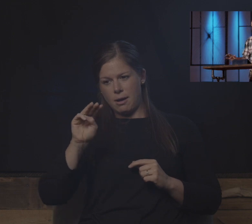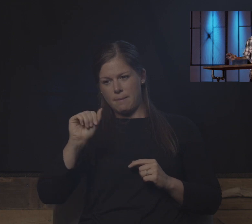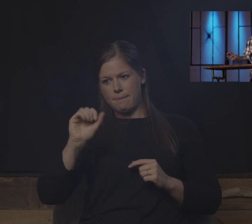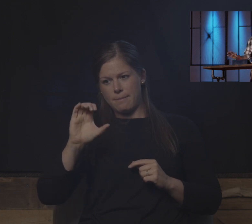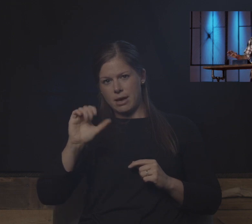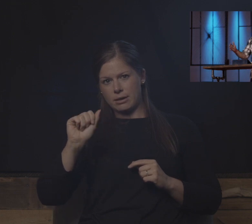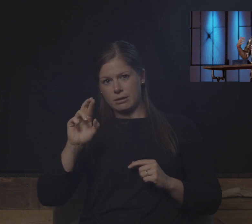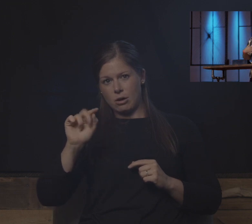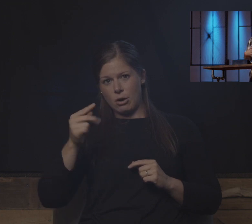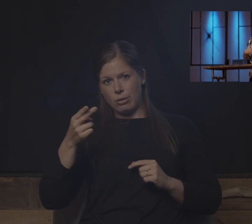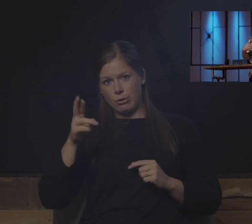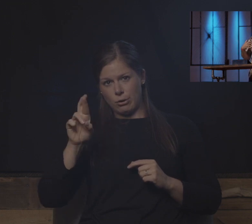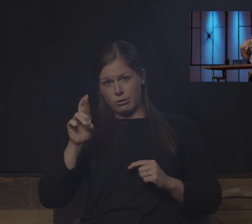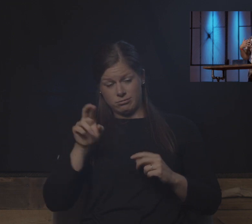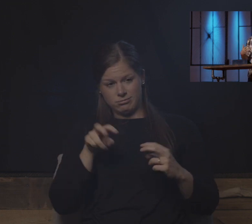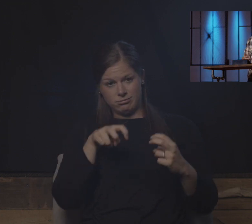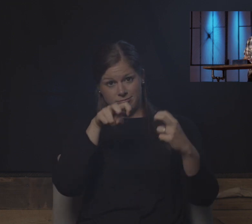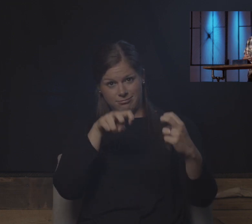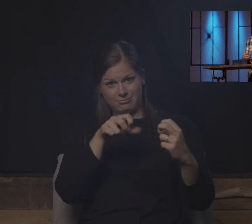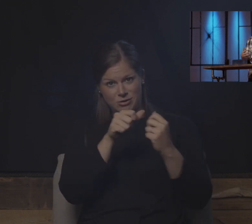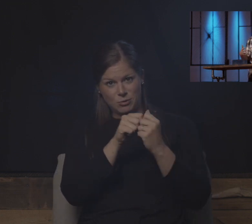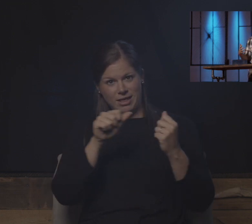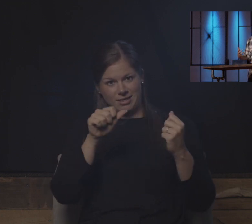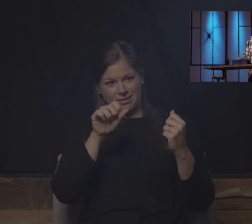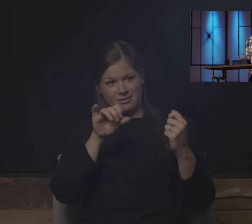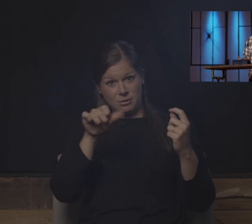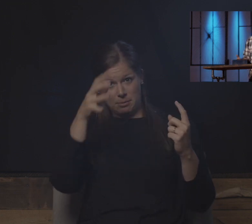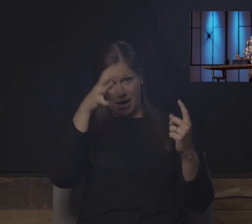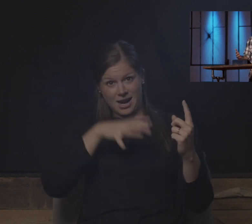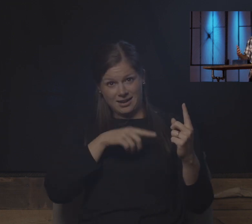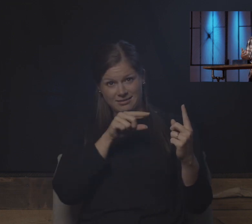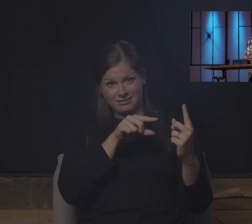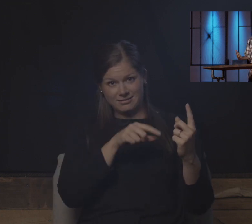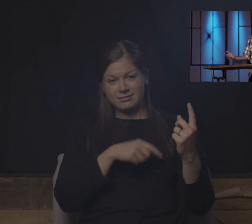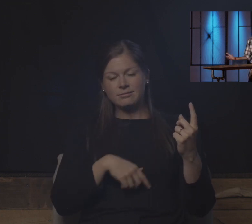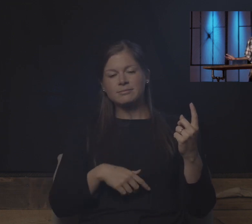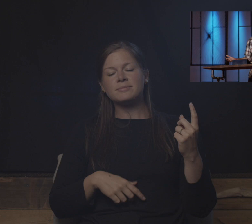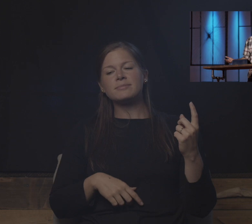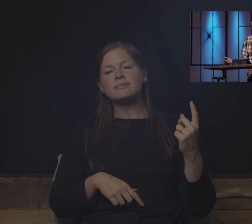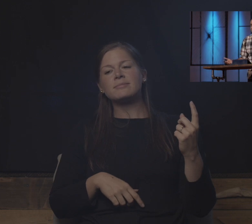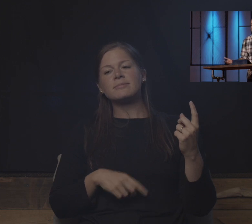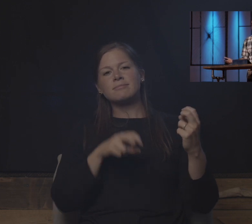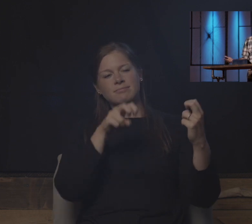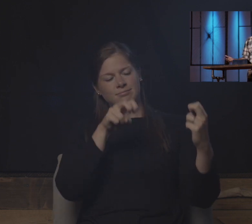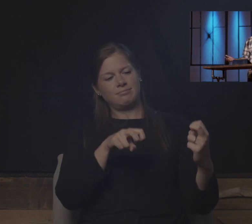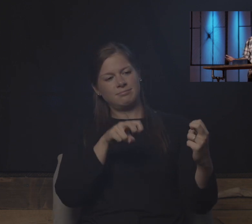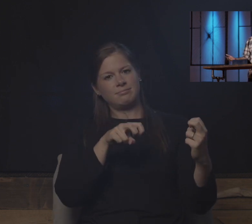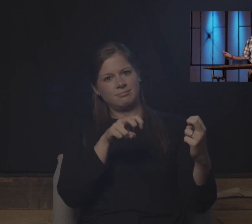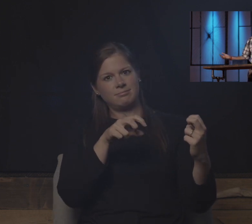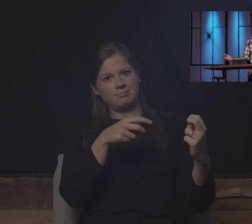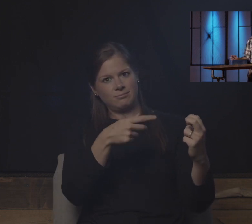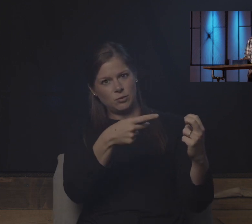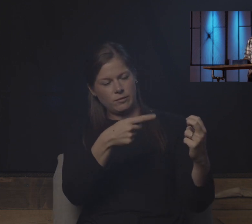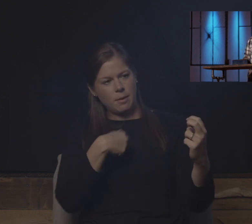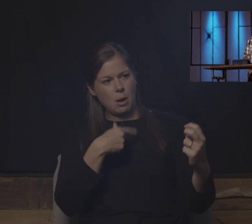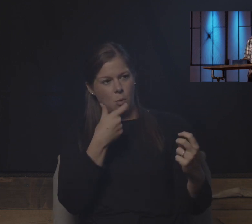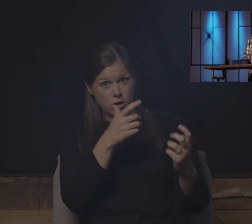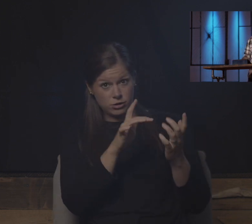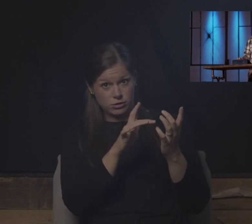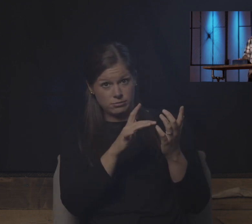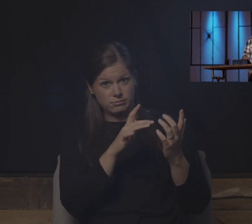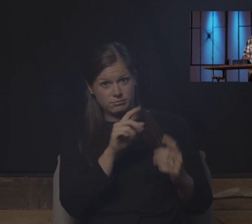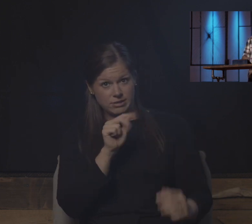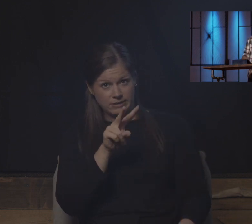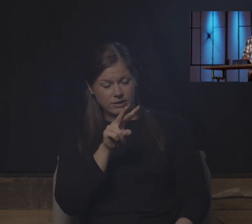clear, but doing it with a kind, respectful, gracious demeanor that frankly ticked off a lot of my